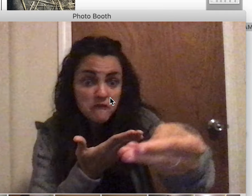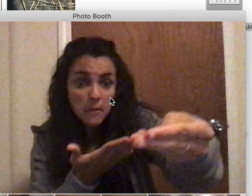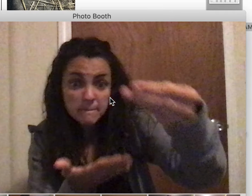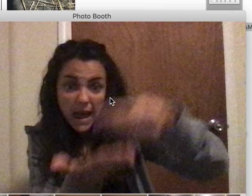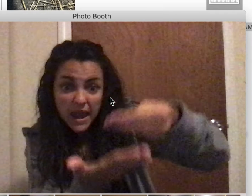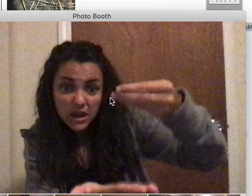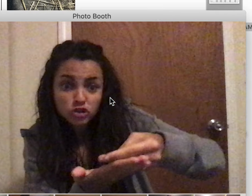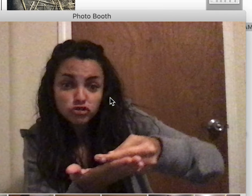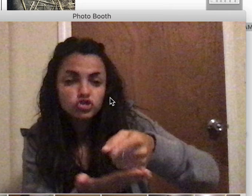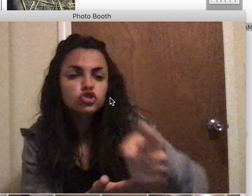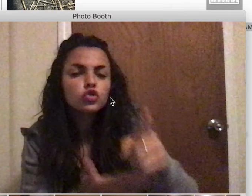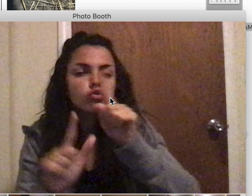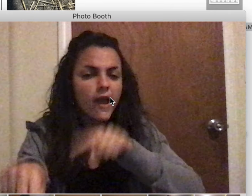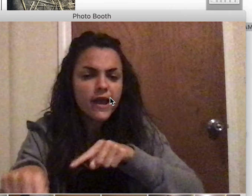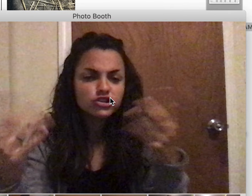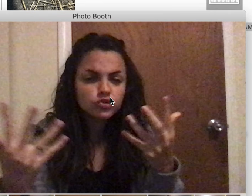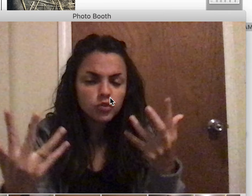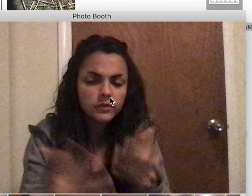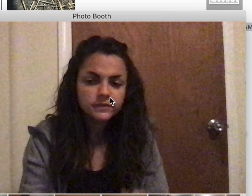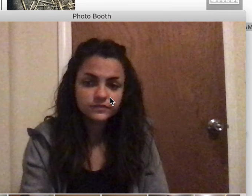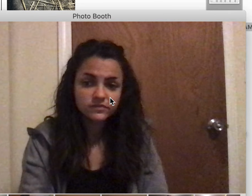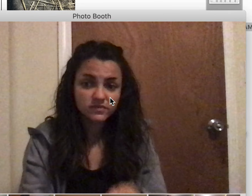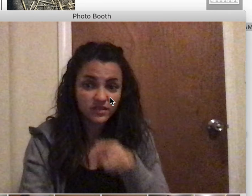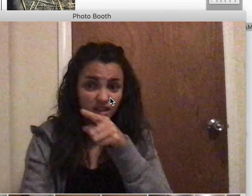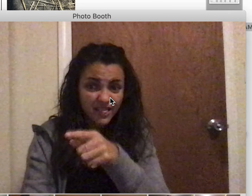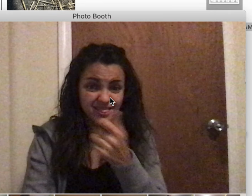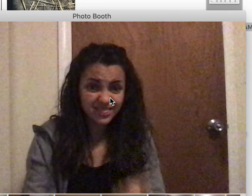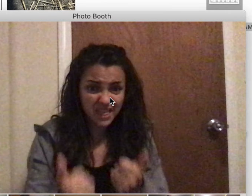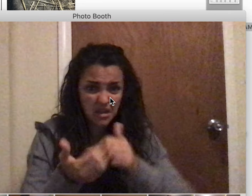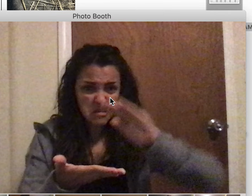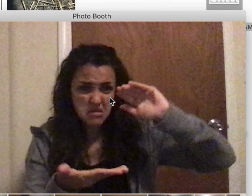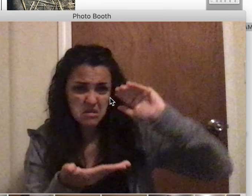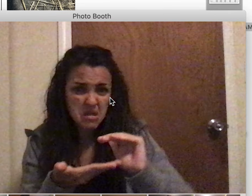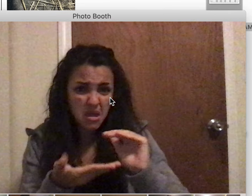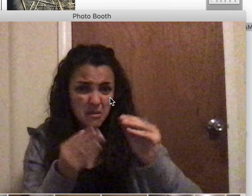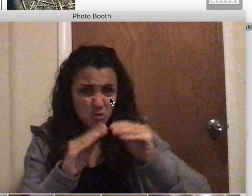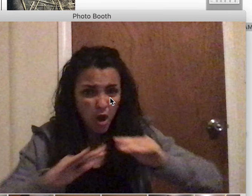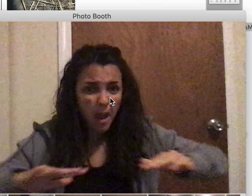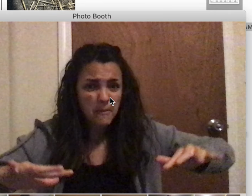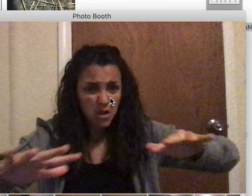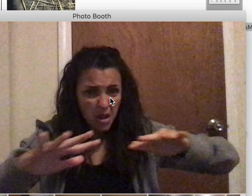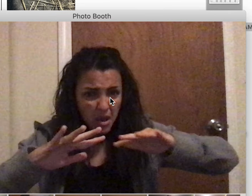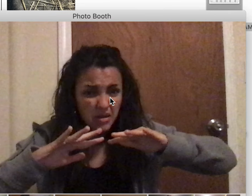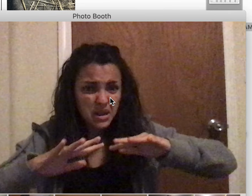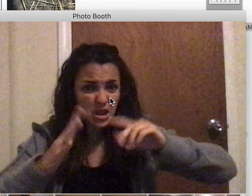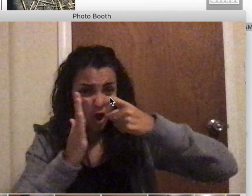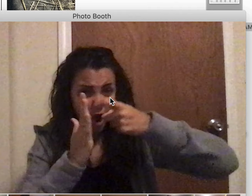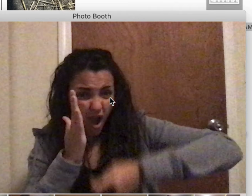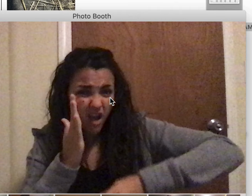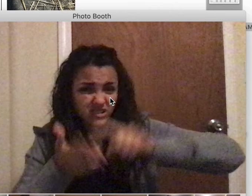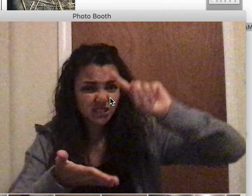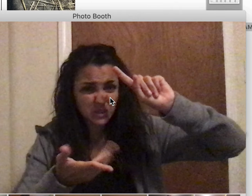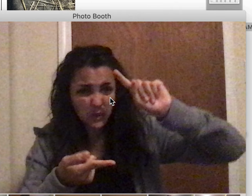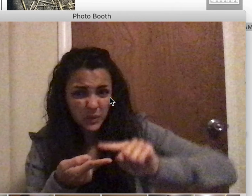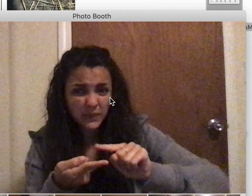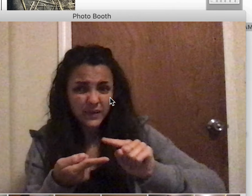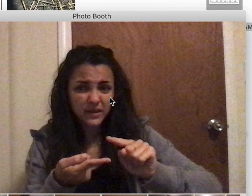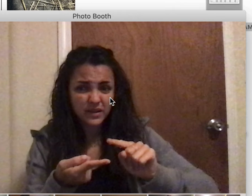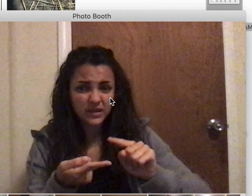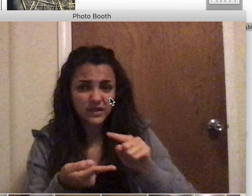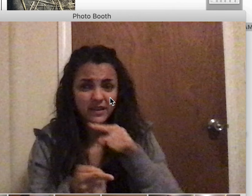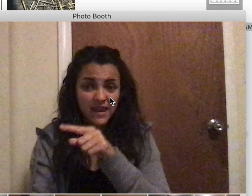The environment, reduces the quality of life, and declines property values. You have drill sites, you have